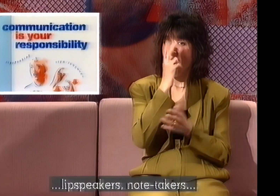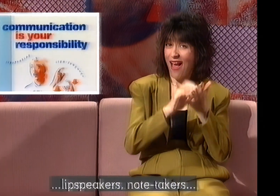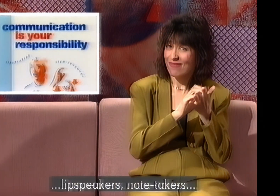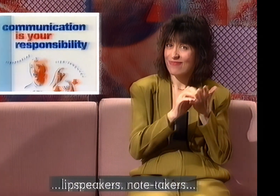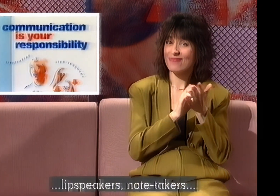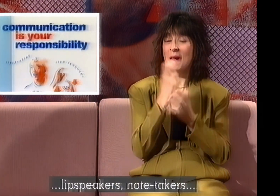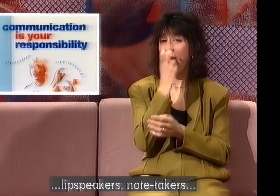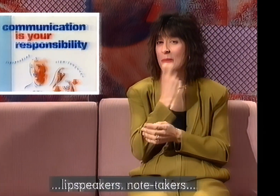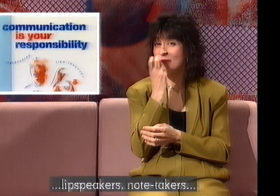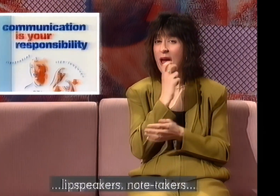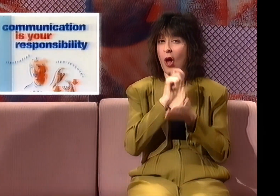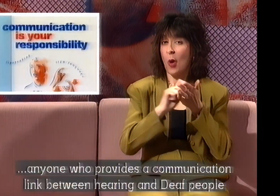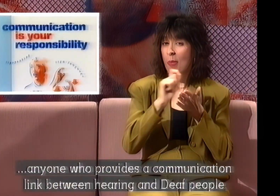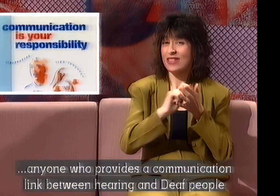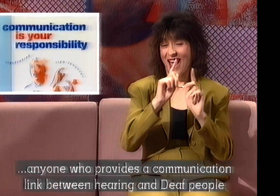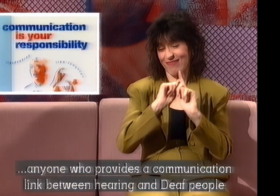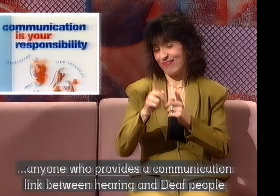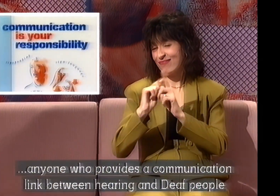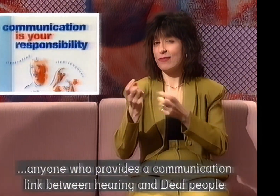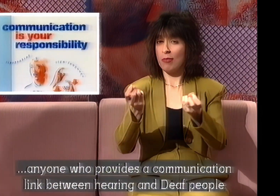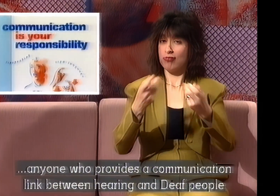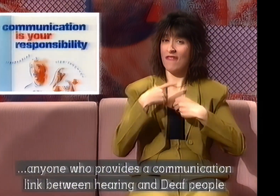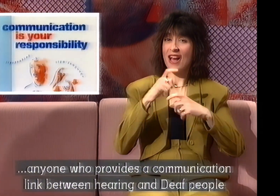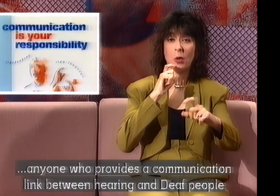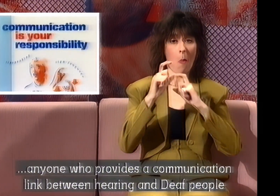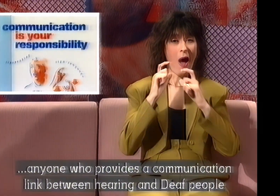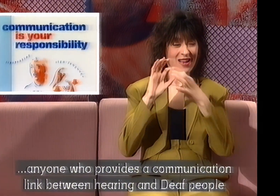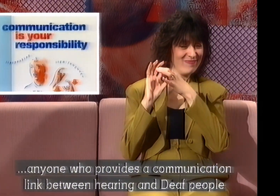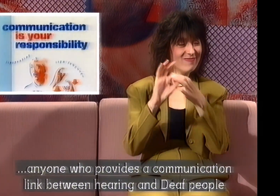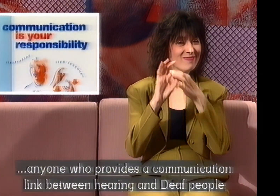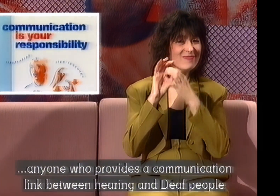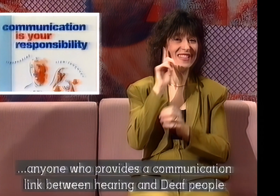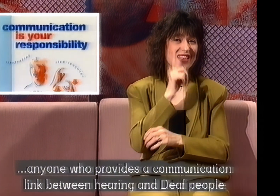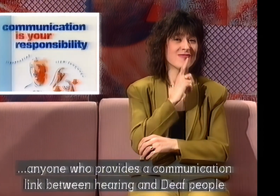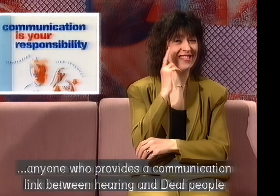takers, etc. Anyone who provides a communication link between hearing and deaf people.